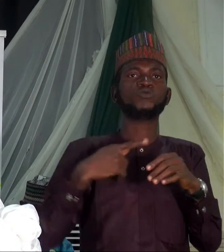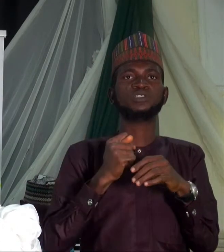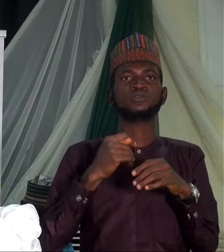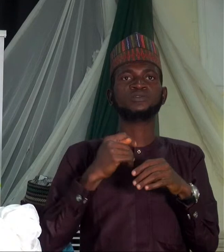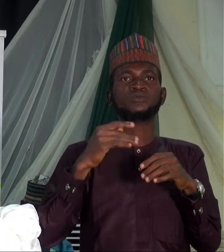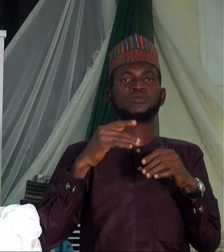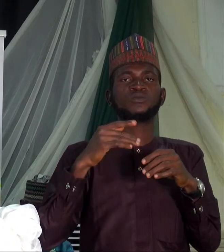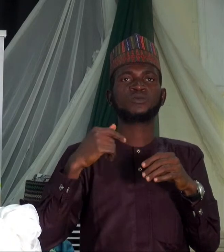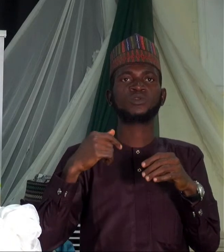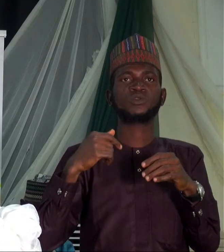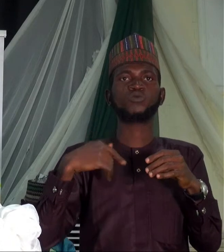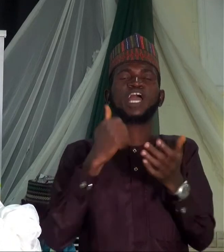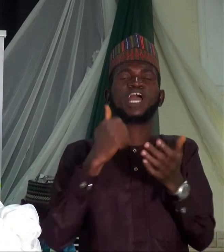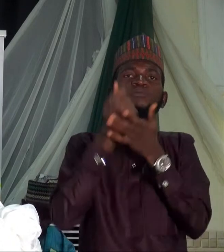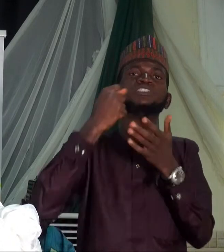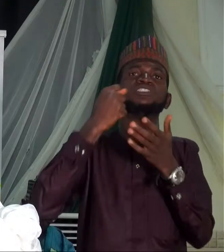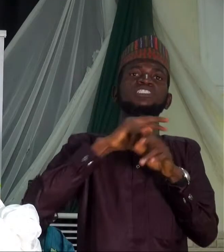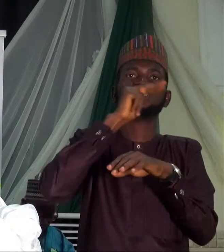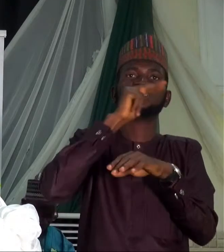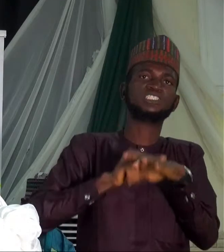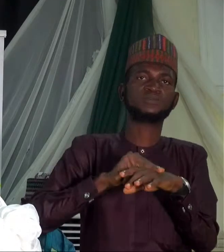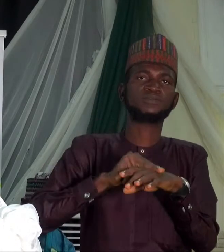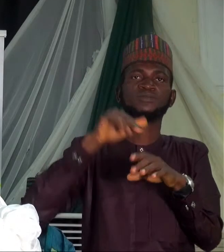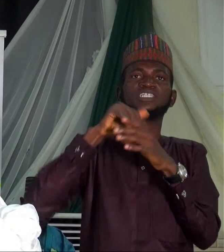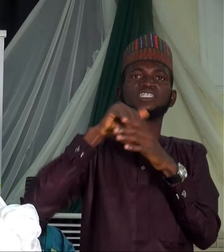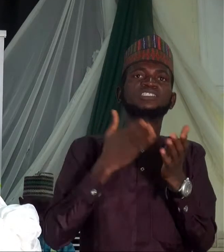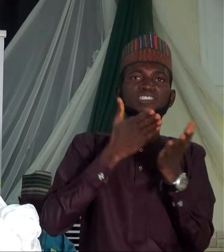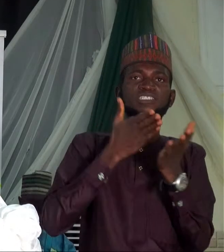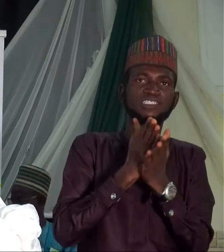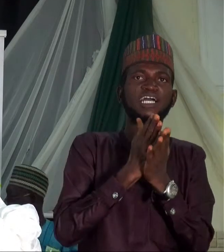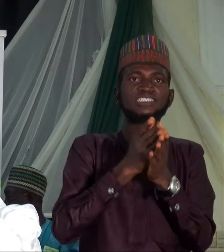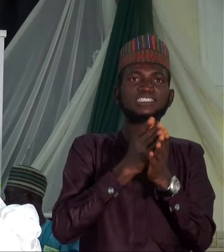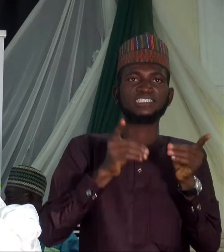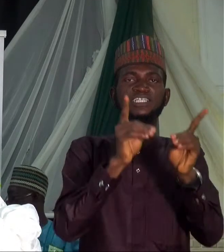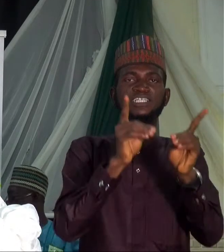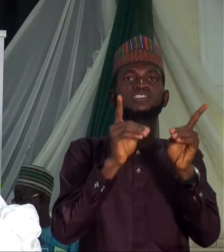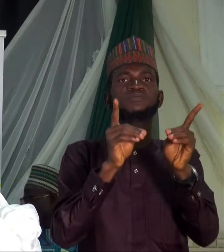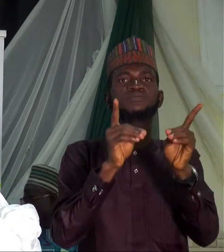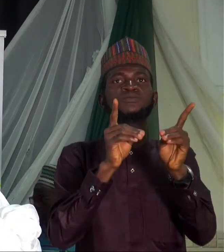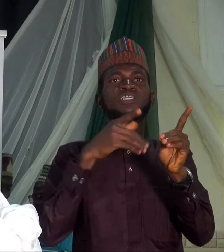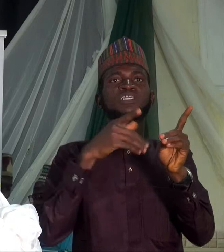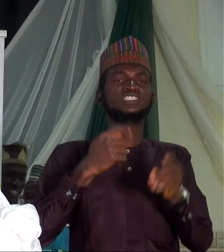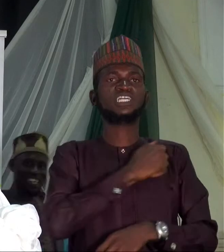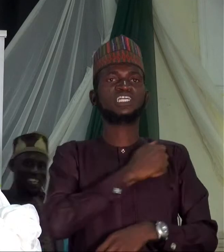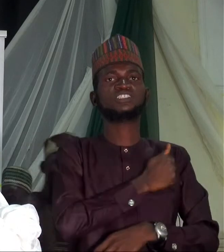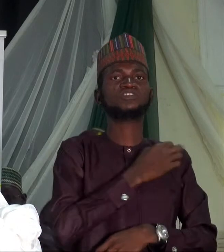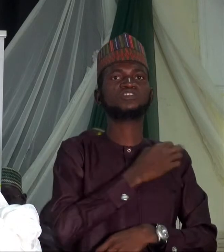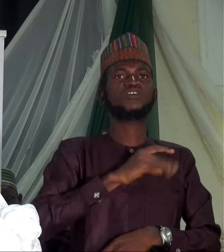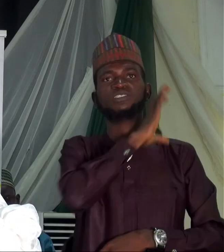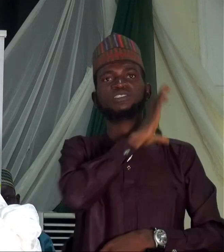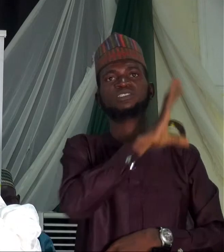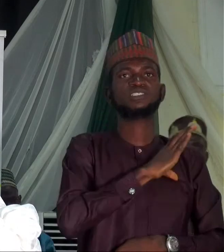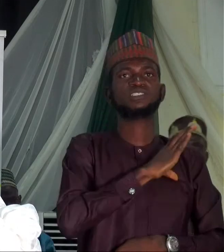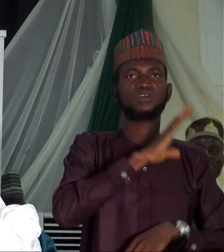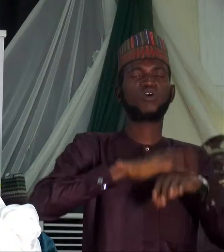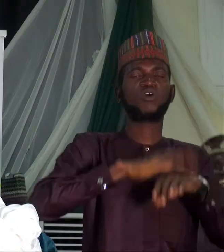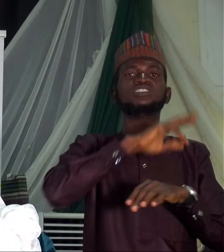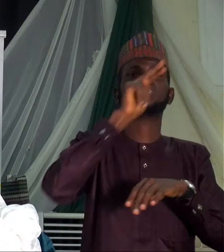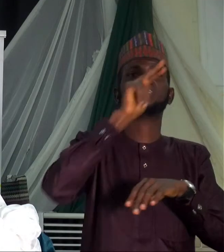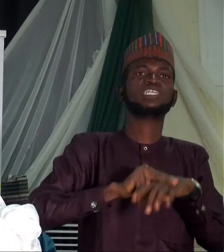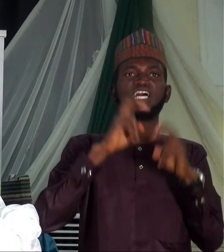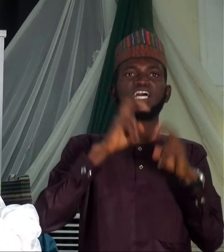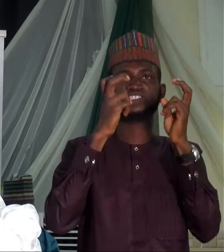move the nation in the right direction. The attitude of the citizen on national issues